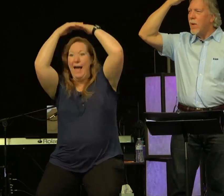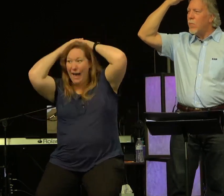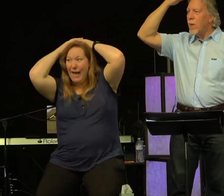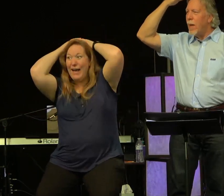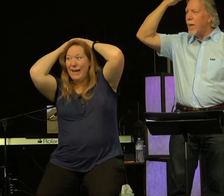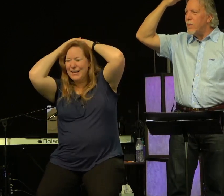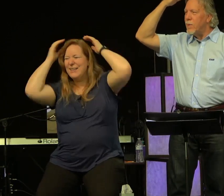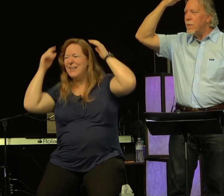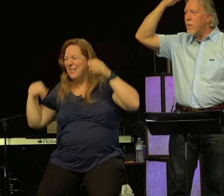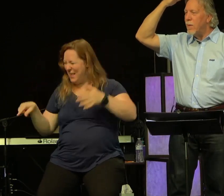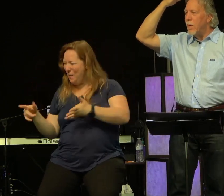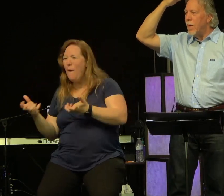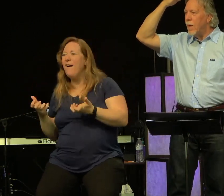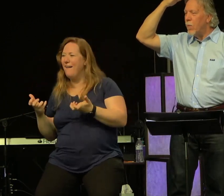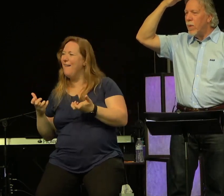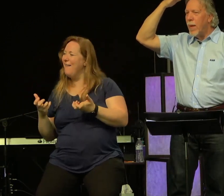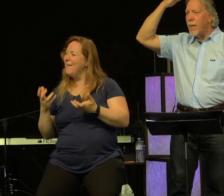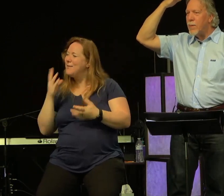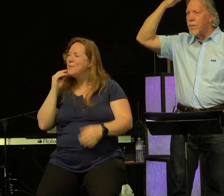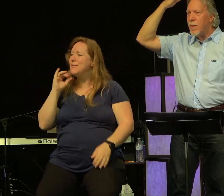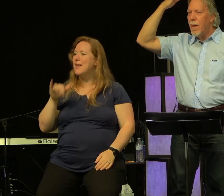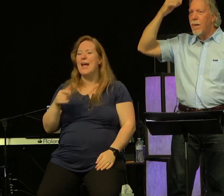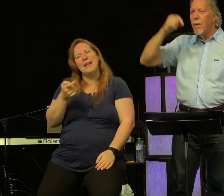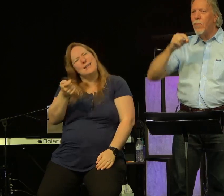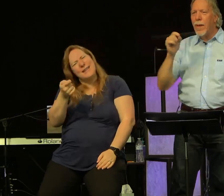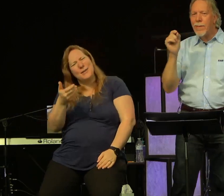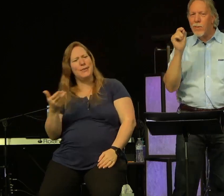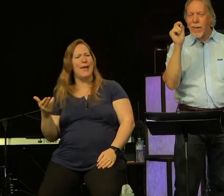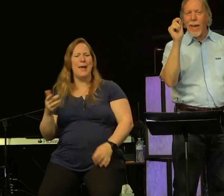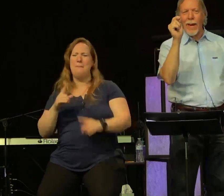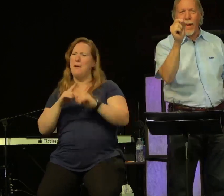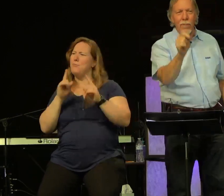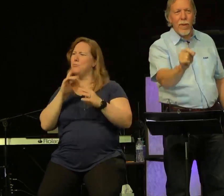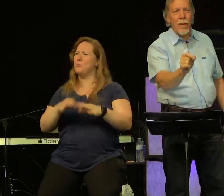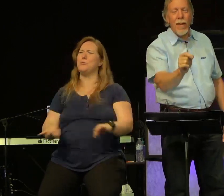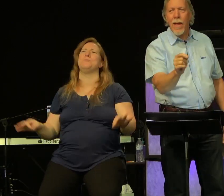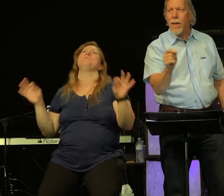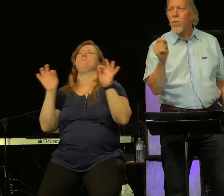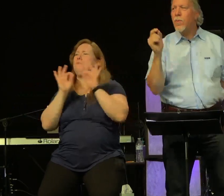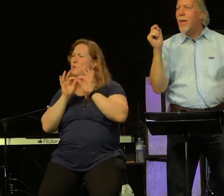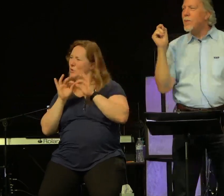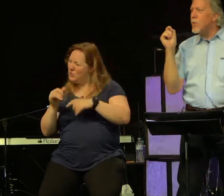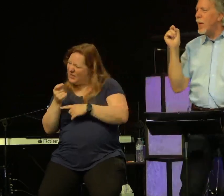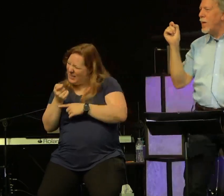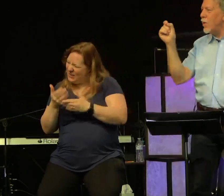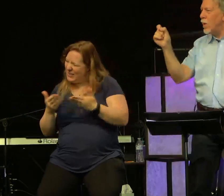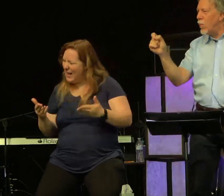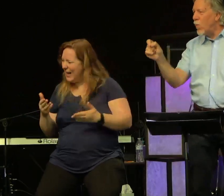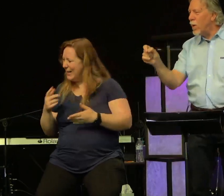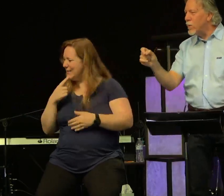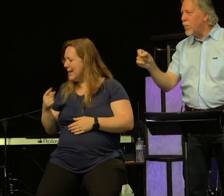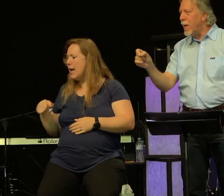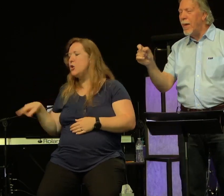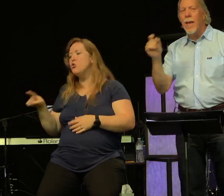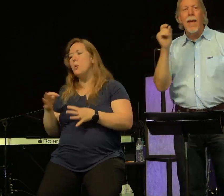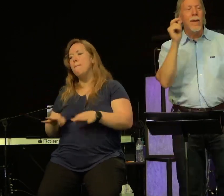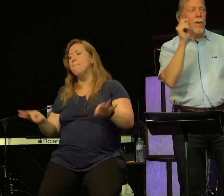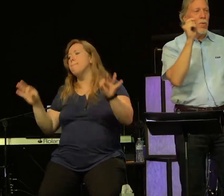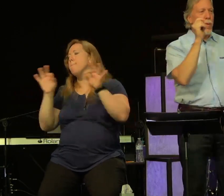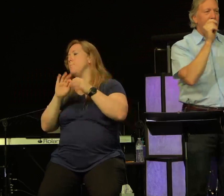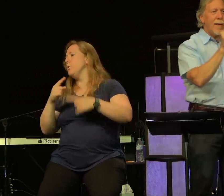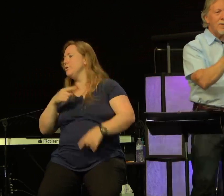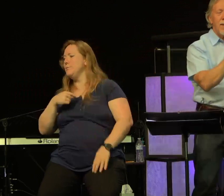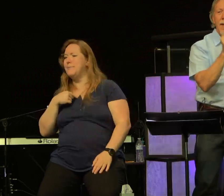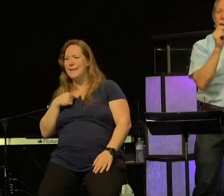Just little things. Little things. Little things that say I love you. Little things that say you're important to me.